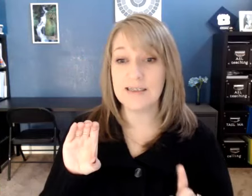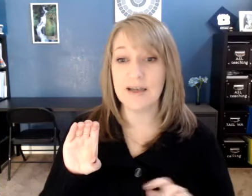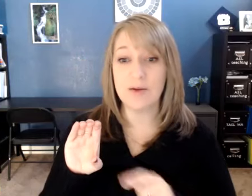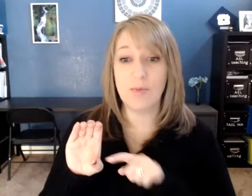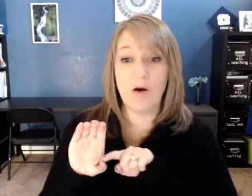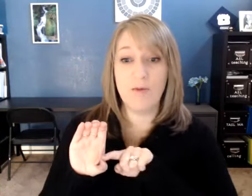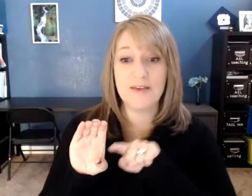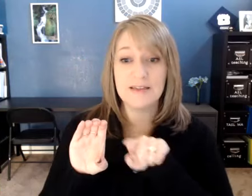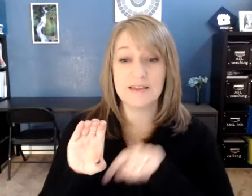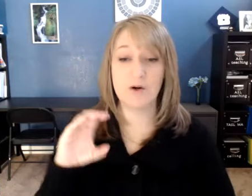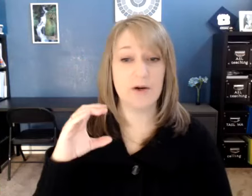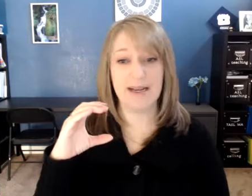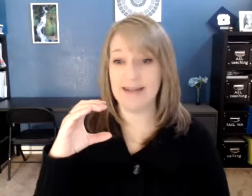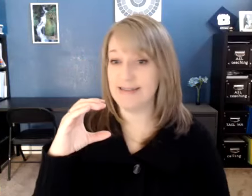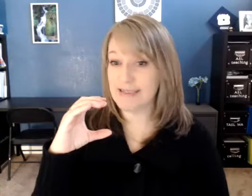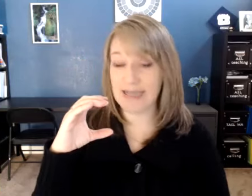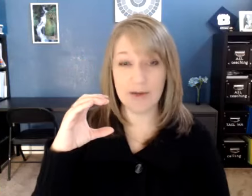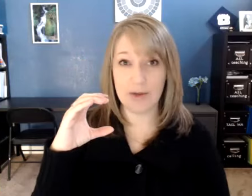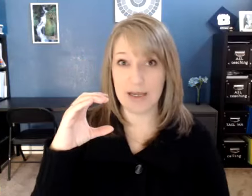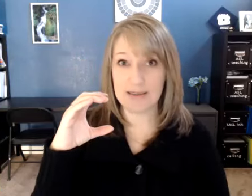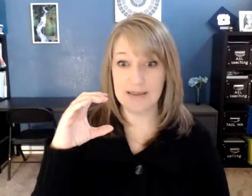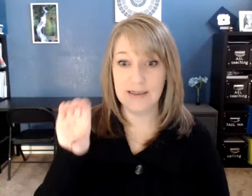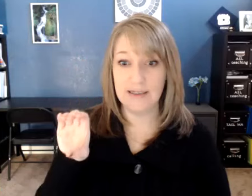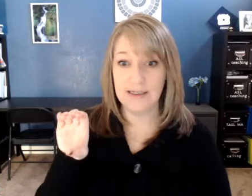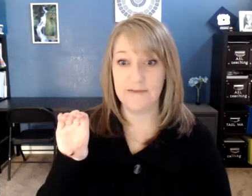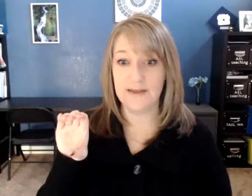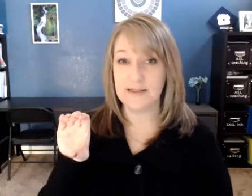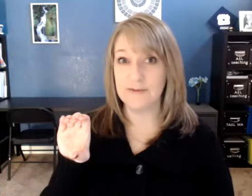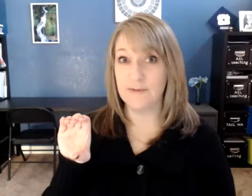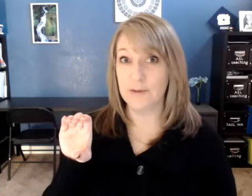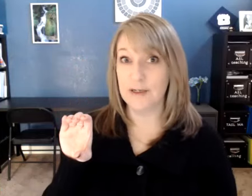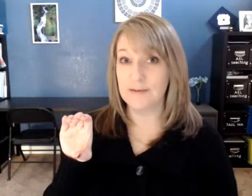that your palm faces forward. It isn't sideways, it faces forward.